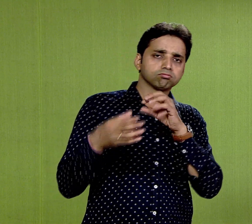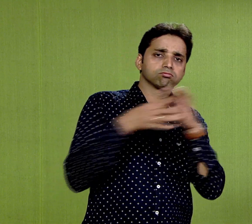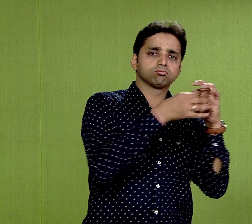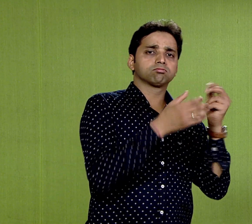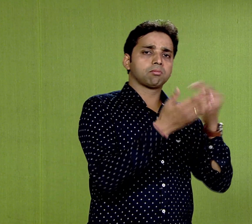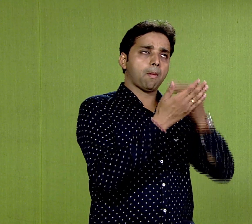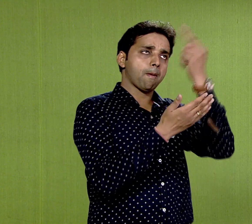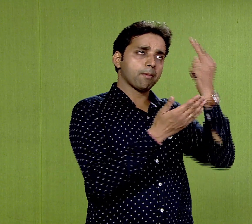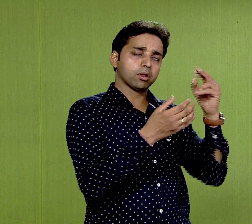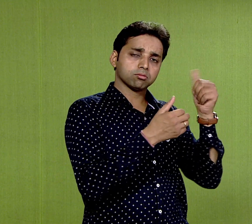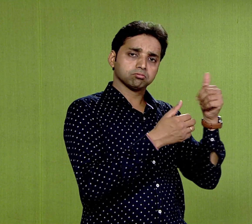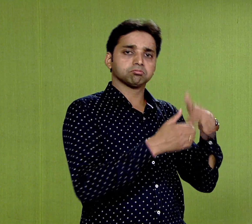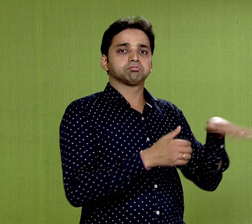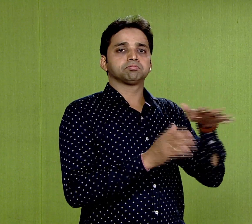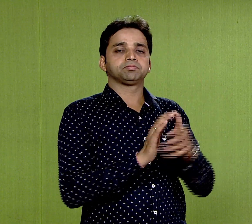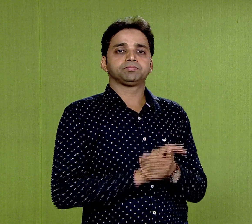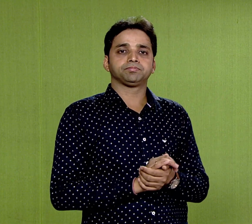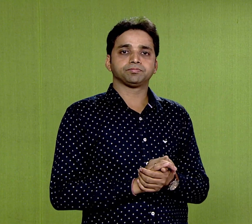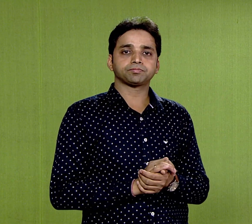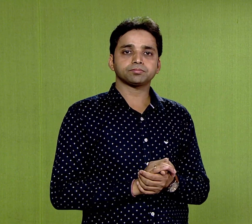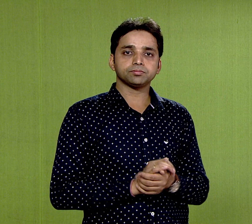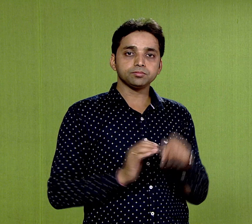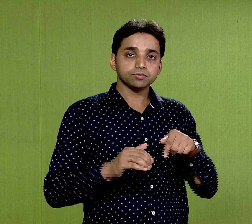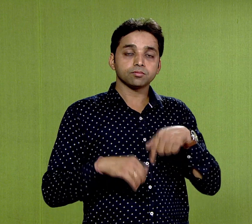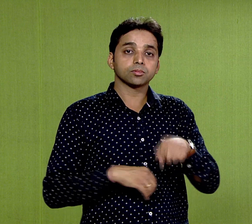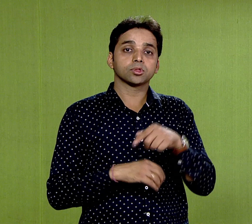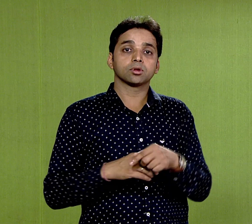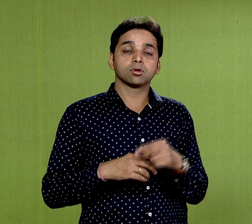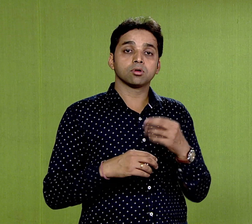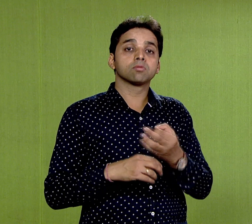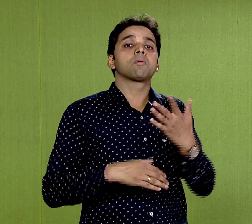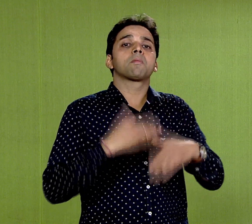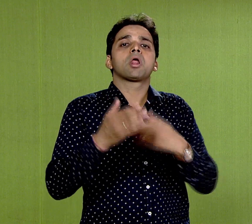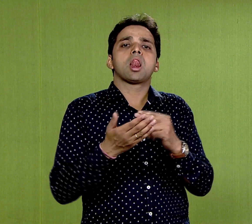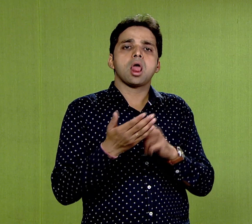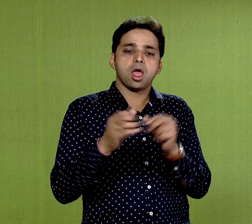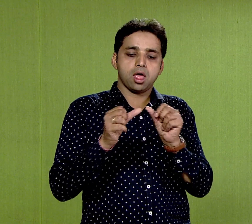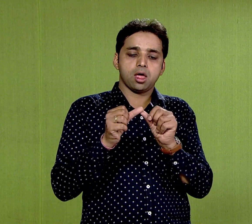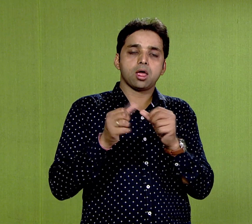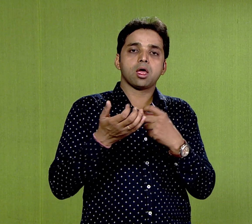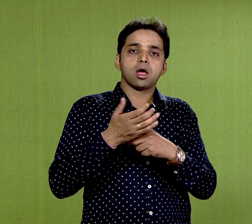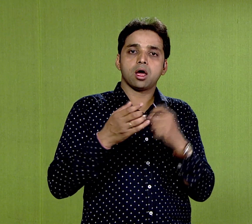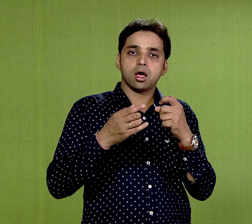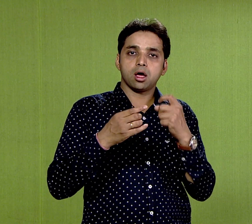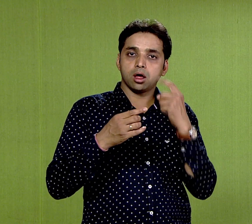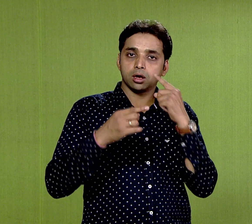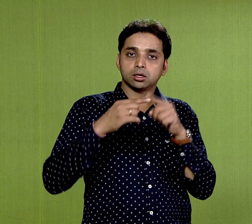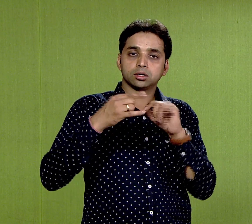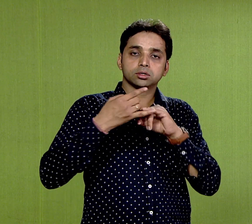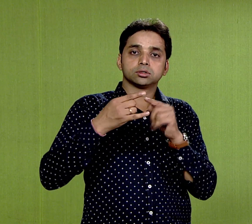led to the dispersal of artists to different places in the country.